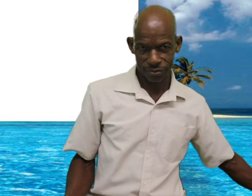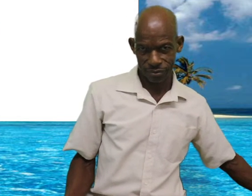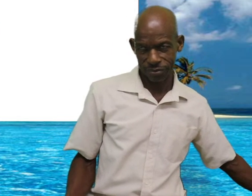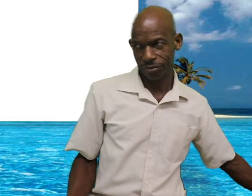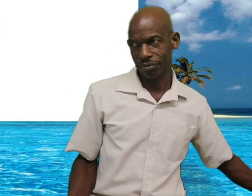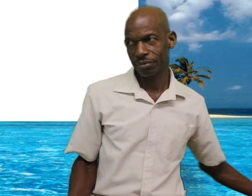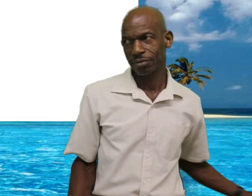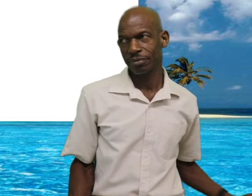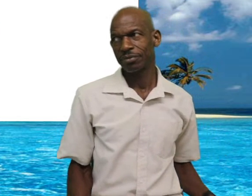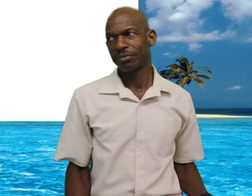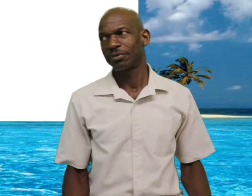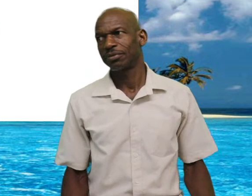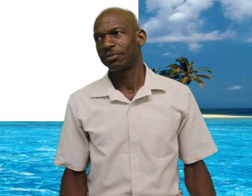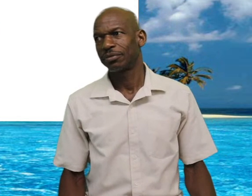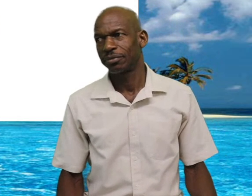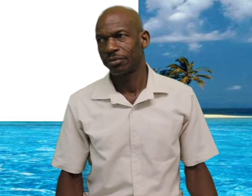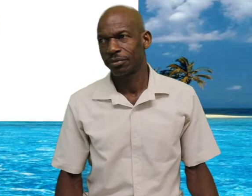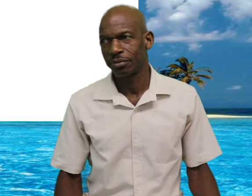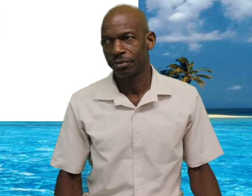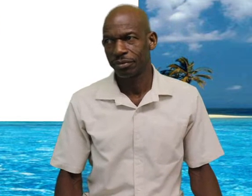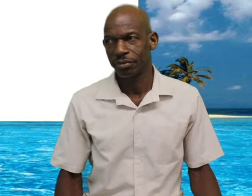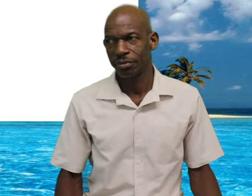So